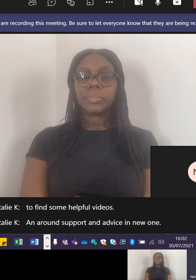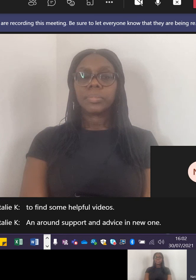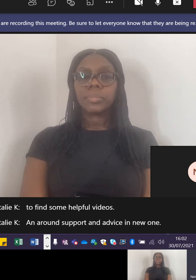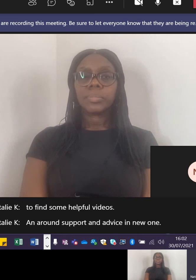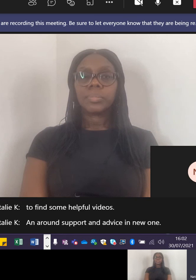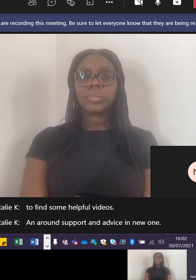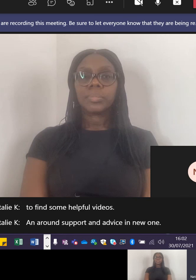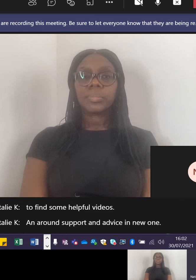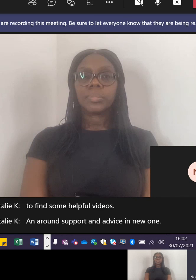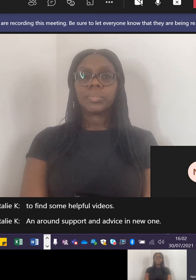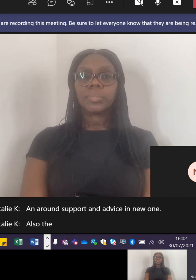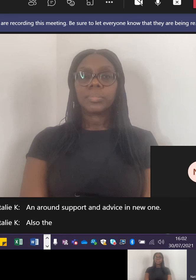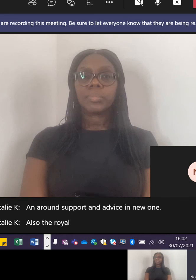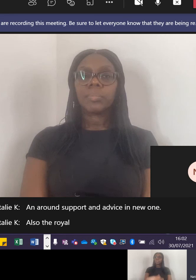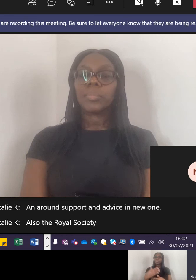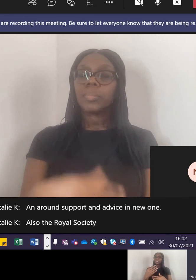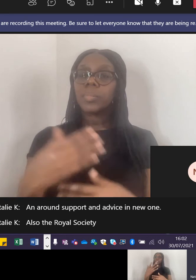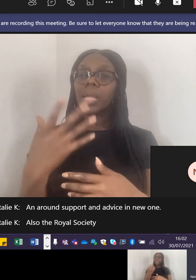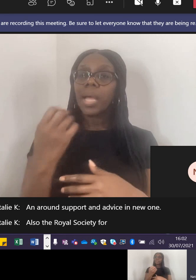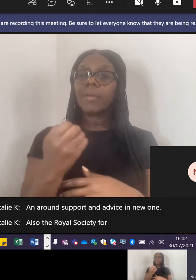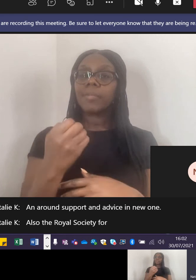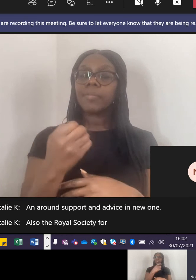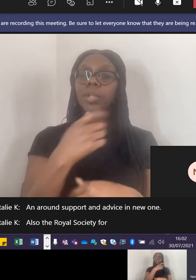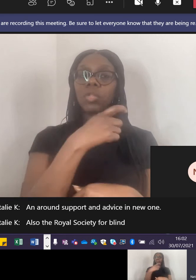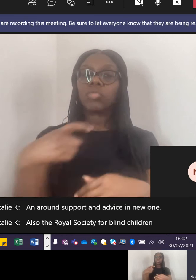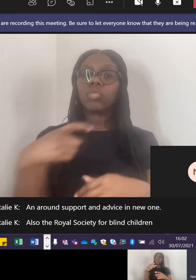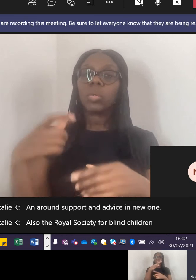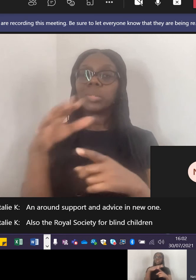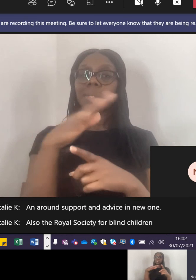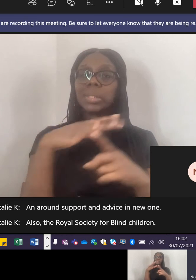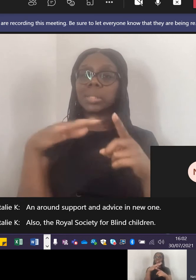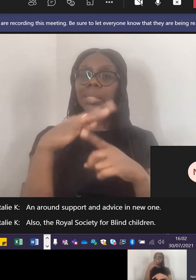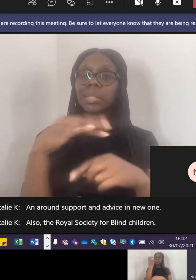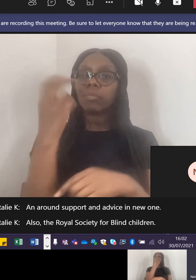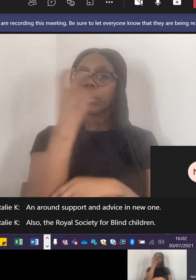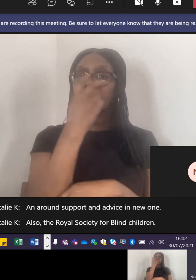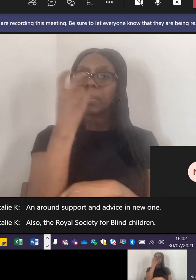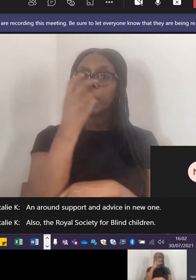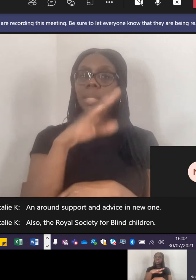Also, the Royal Society for Blind Children.